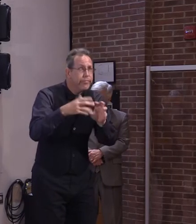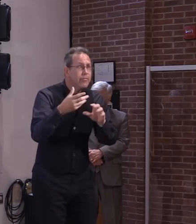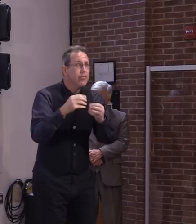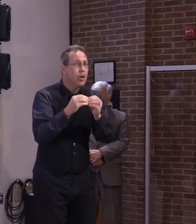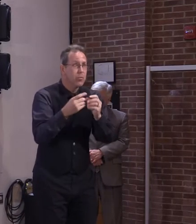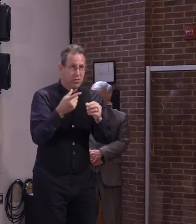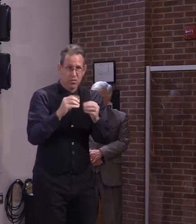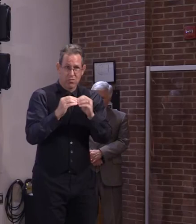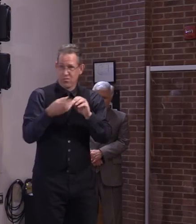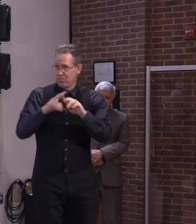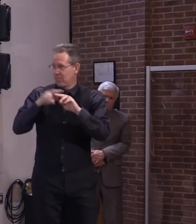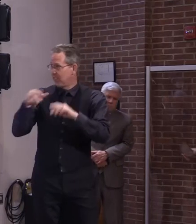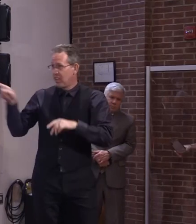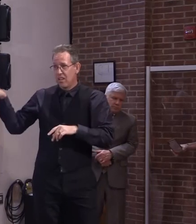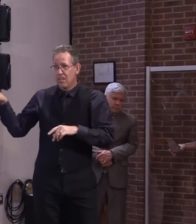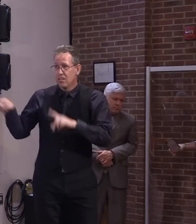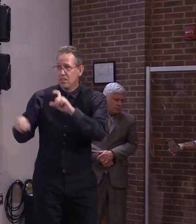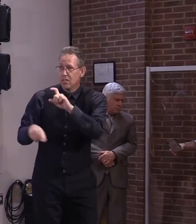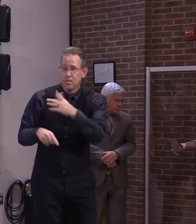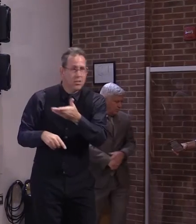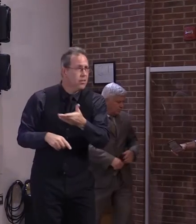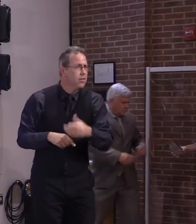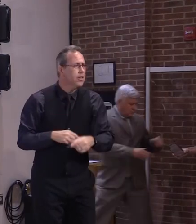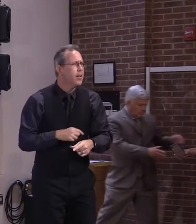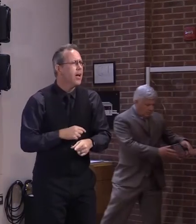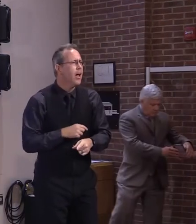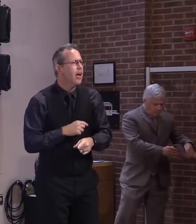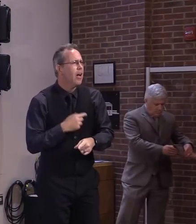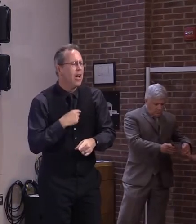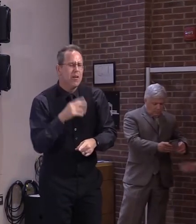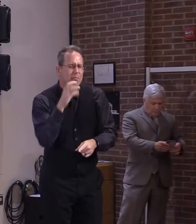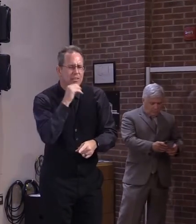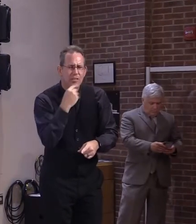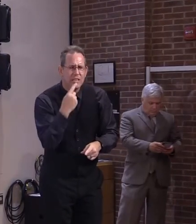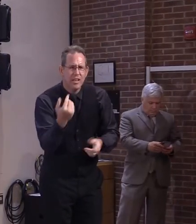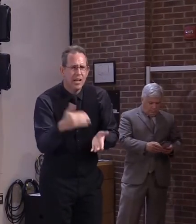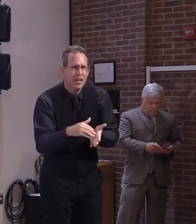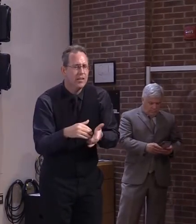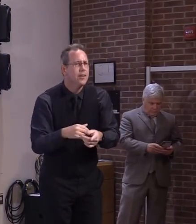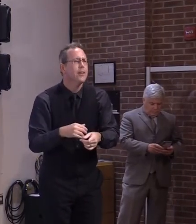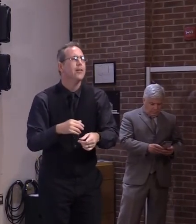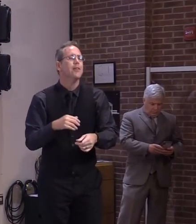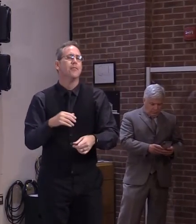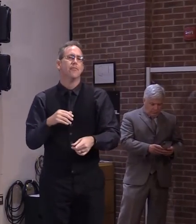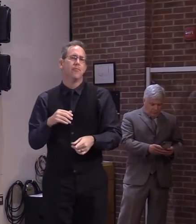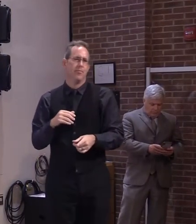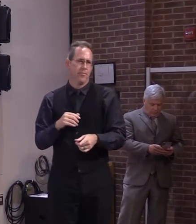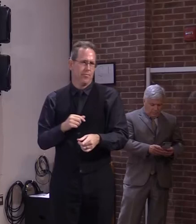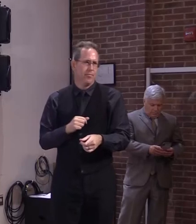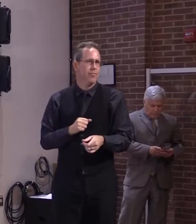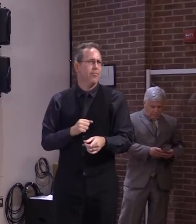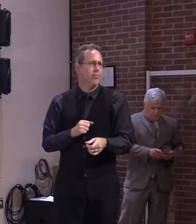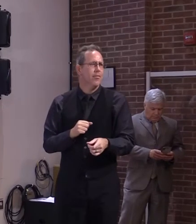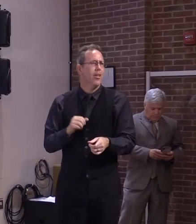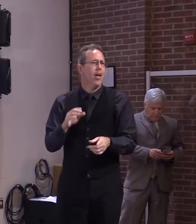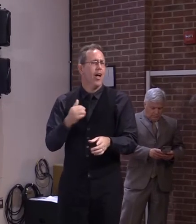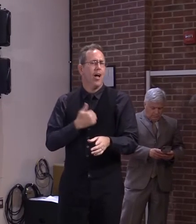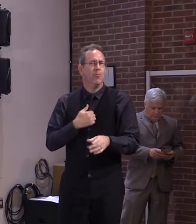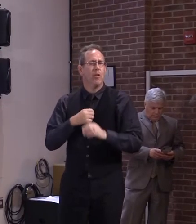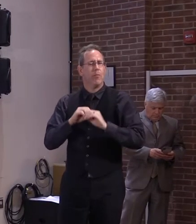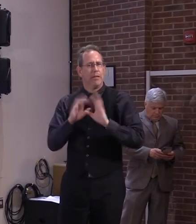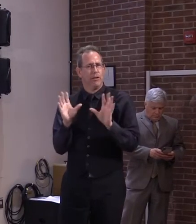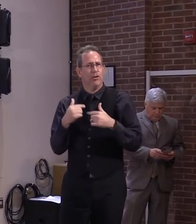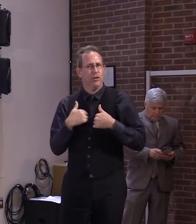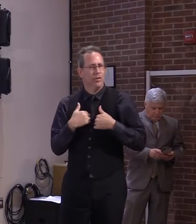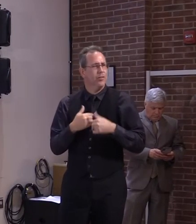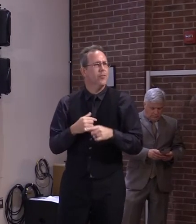I missed the last thing you said. Sorry. I was just asking if some of these rises that